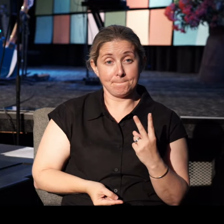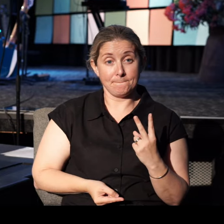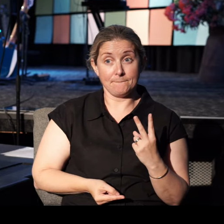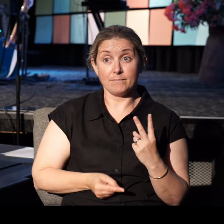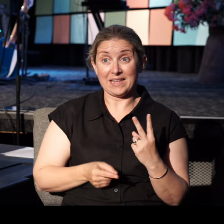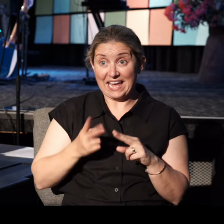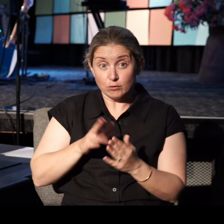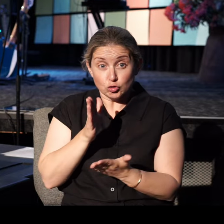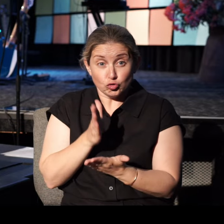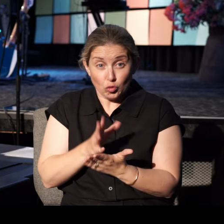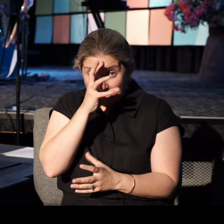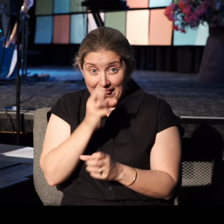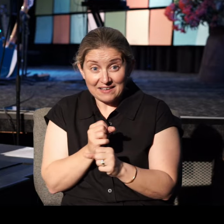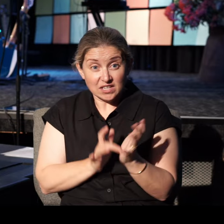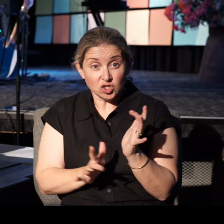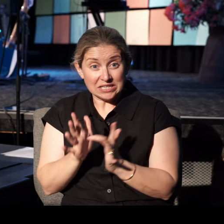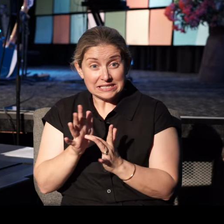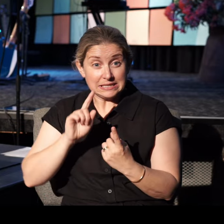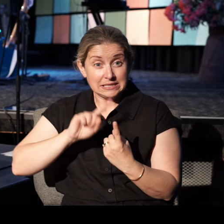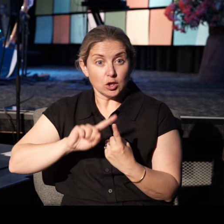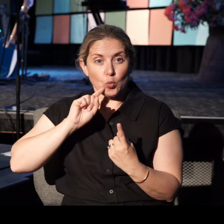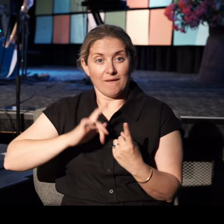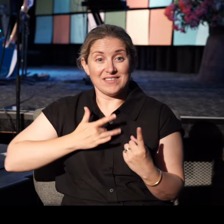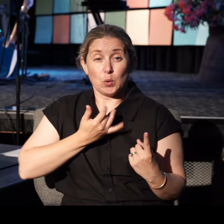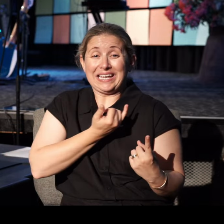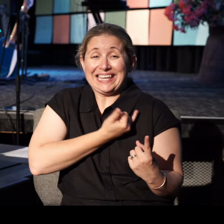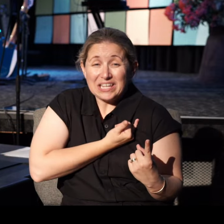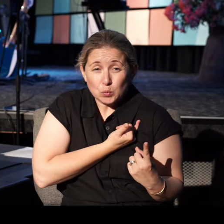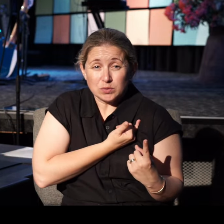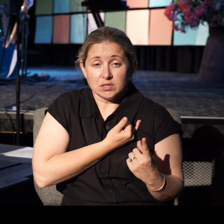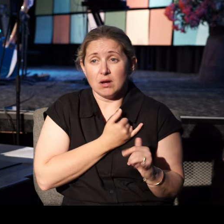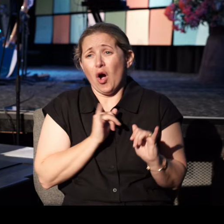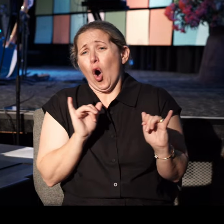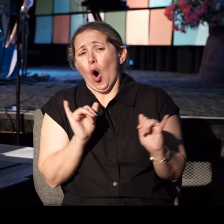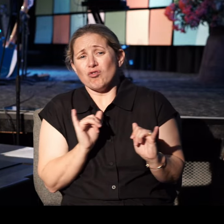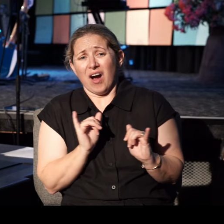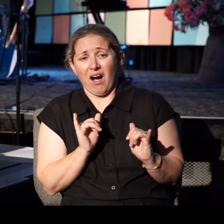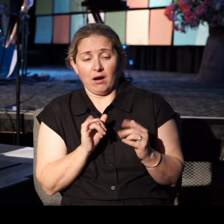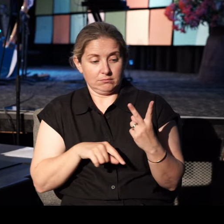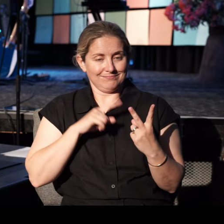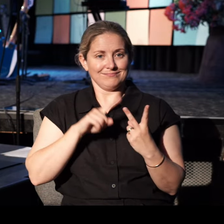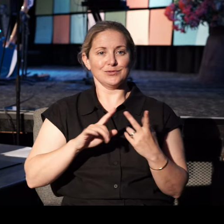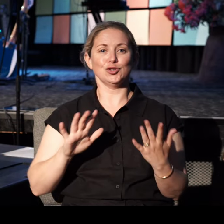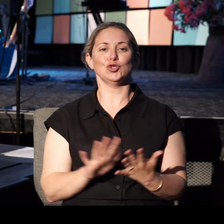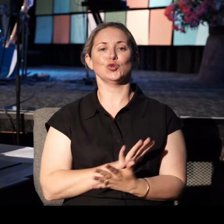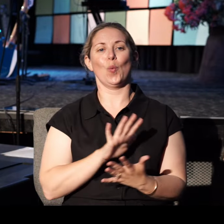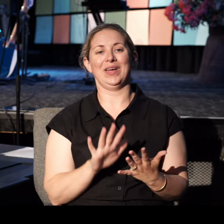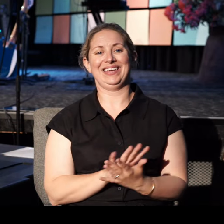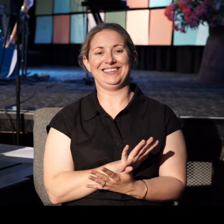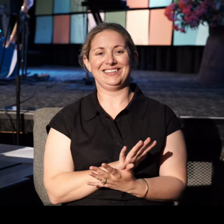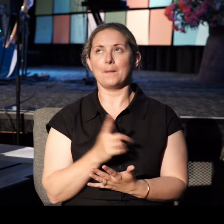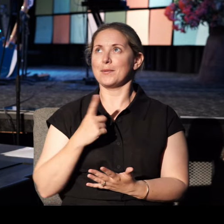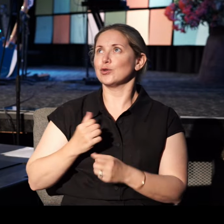Guilt, horror at sin, and joy at forgiveness.